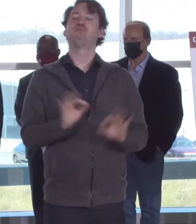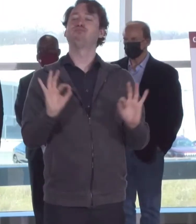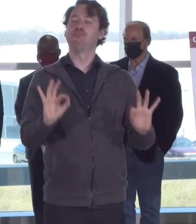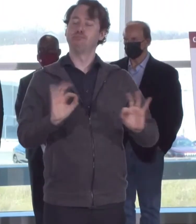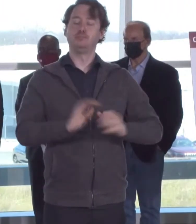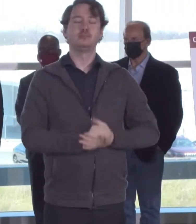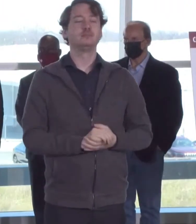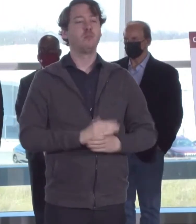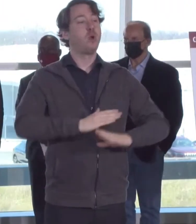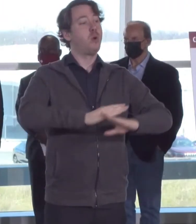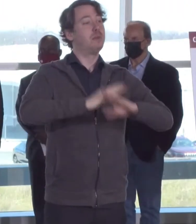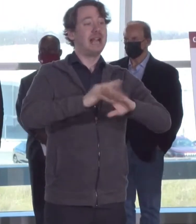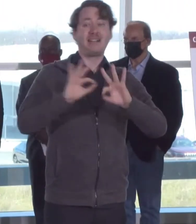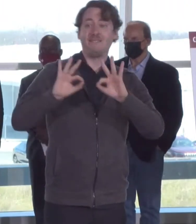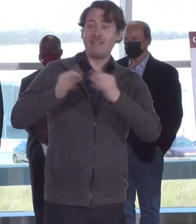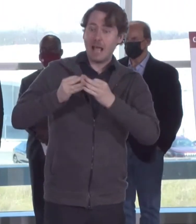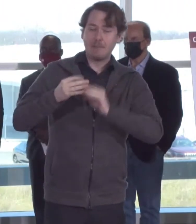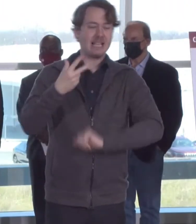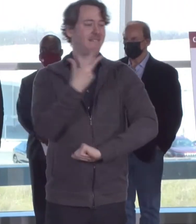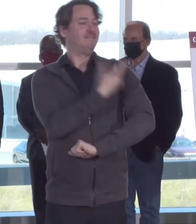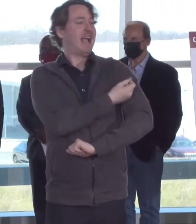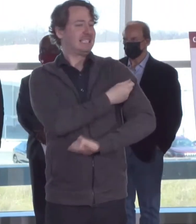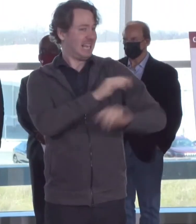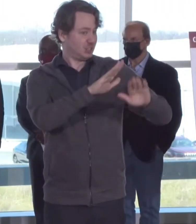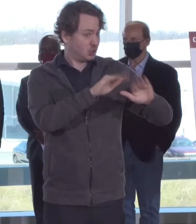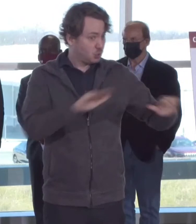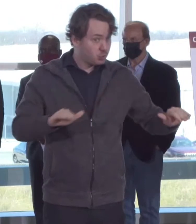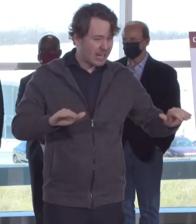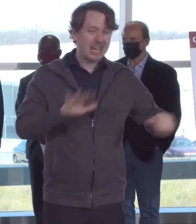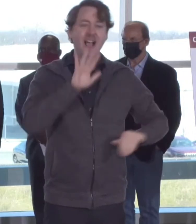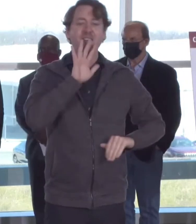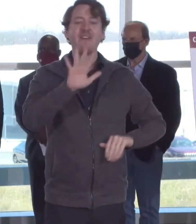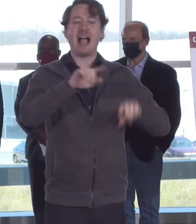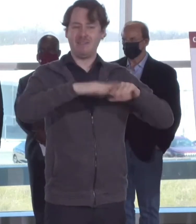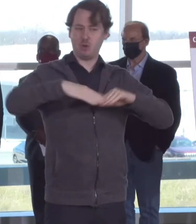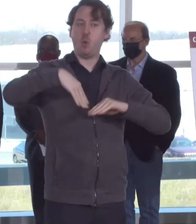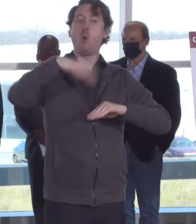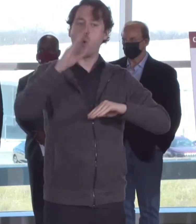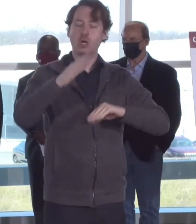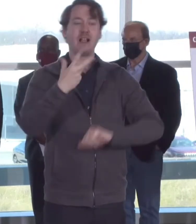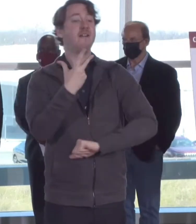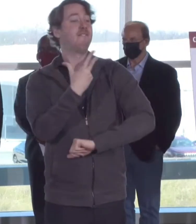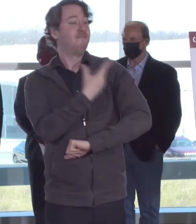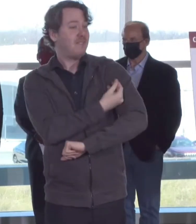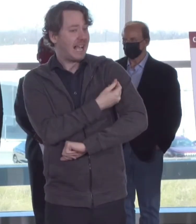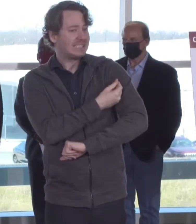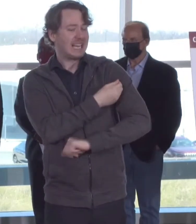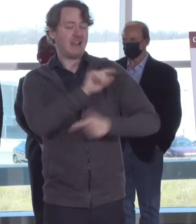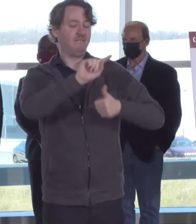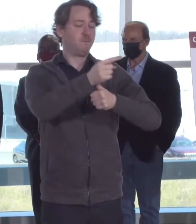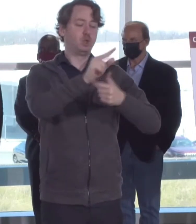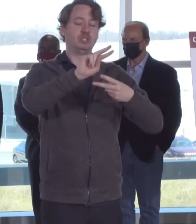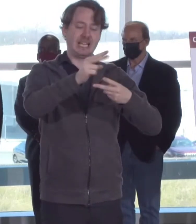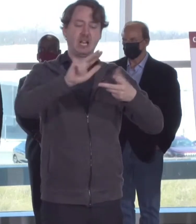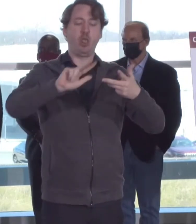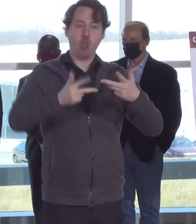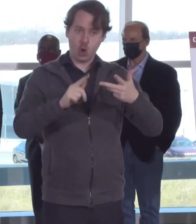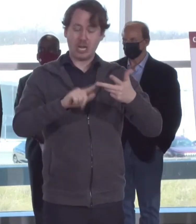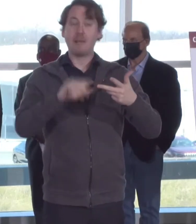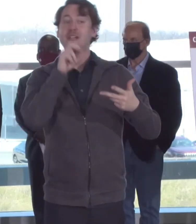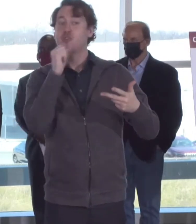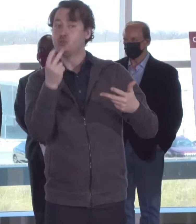Protect your family, vaccinate your children, ages 5 and older, vaccinate and boost your children ages 12 and